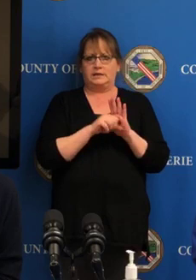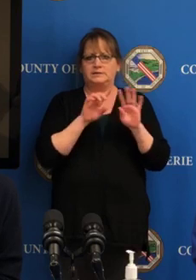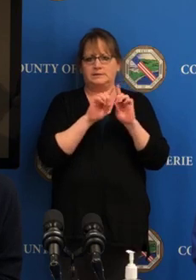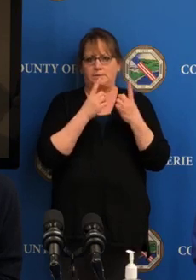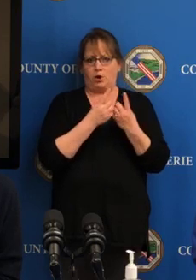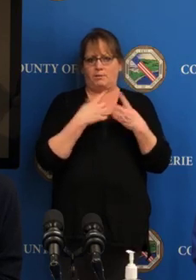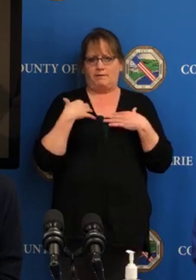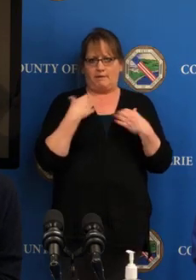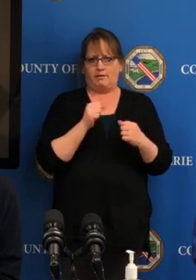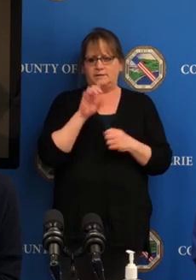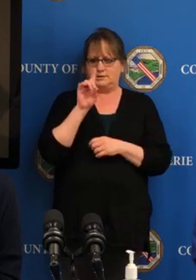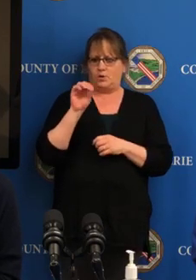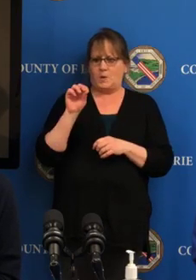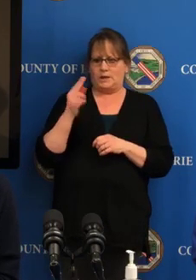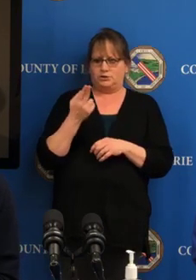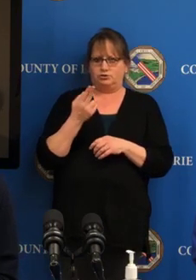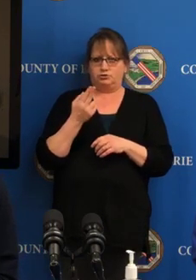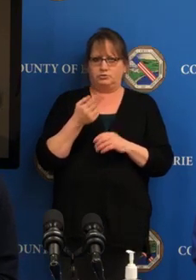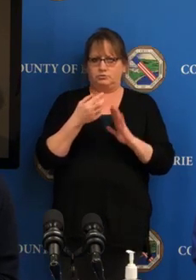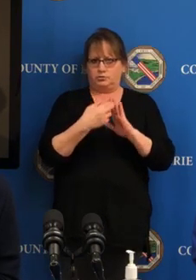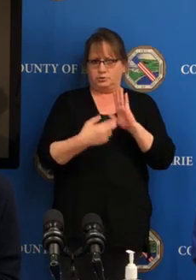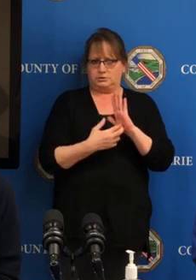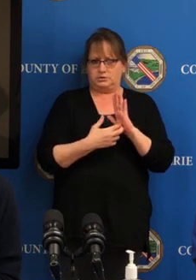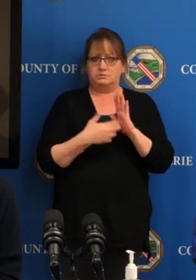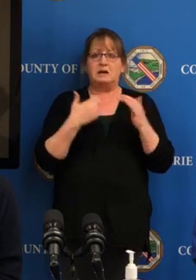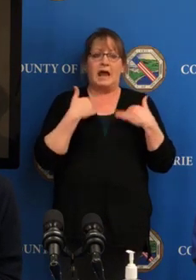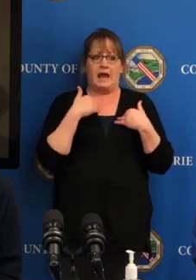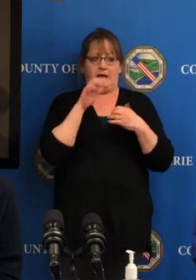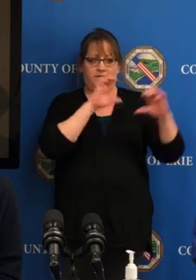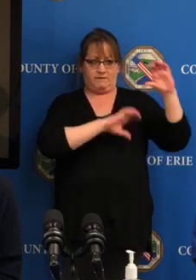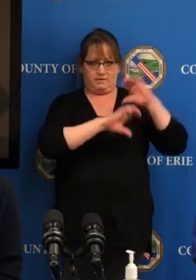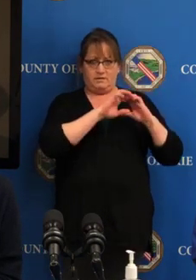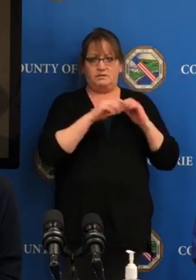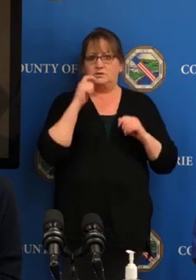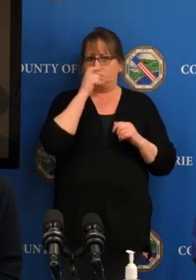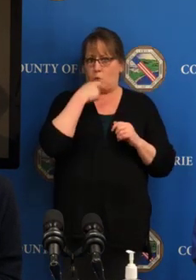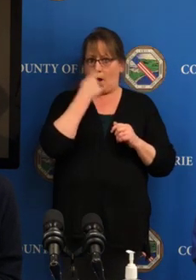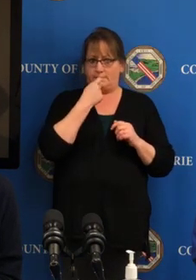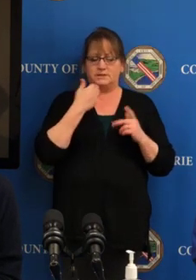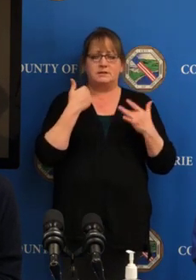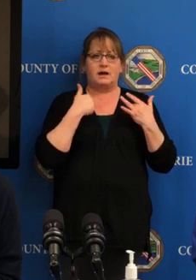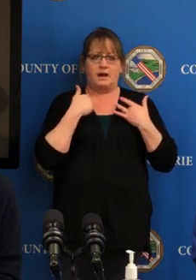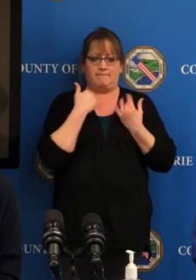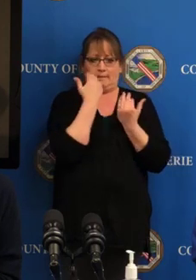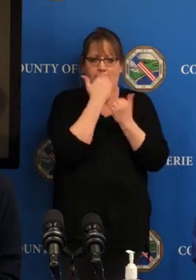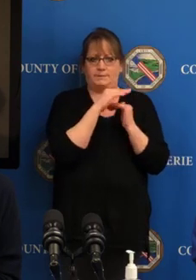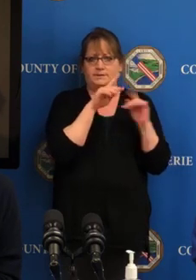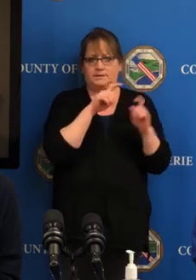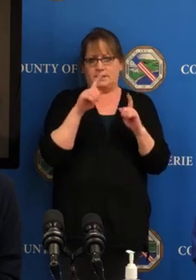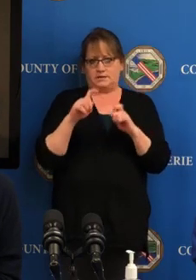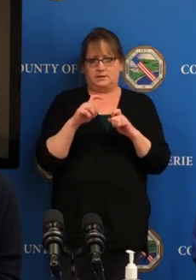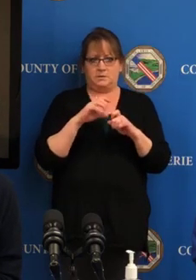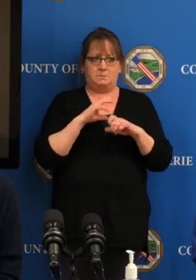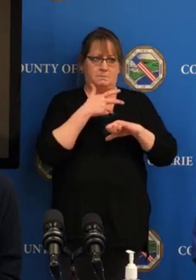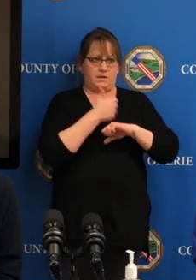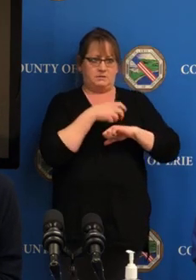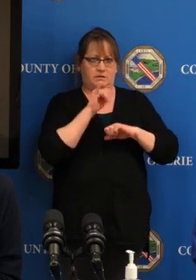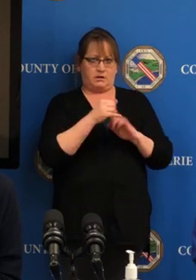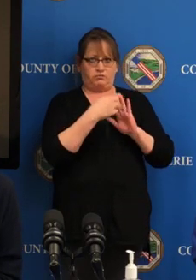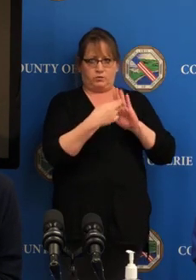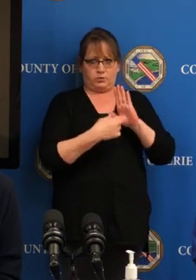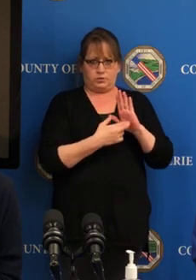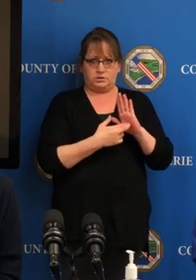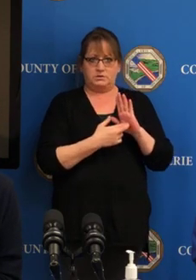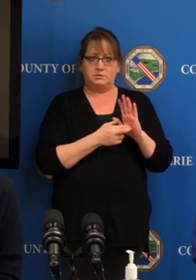testing protocols. We have reagents and swab kits, and we are doing limited testing based on these protocols.